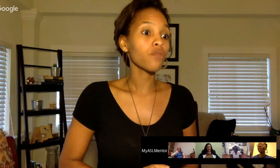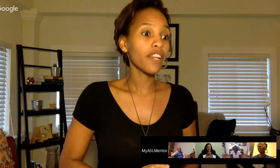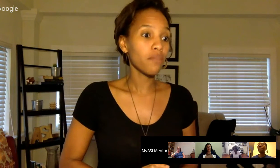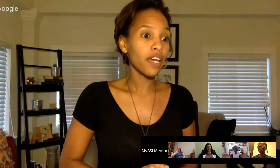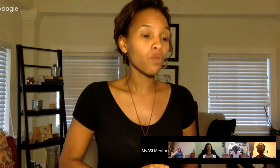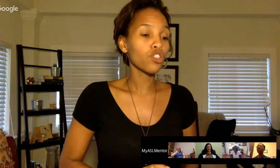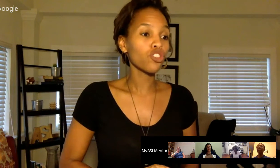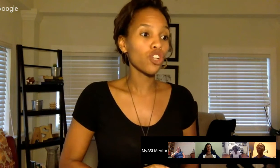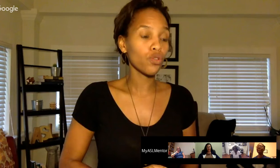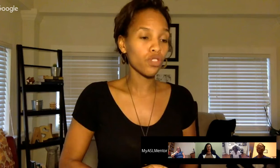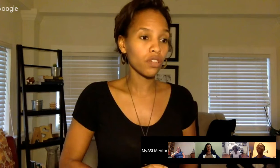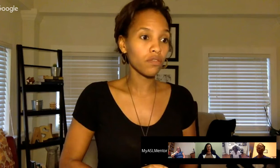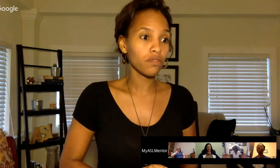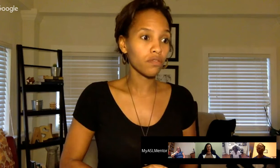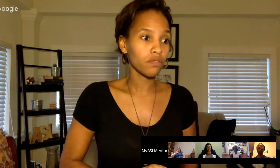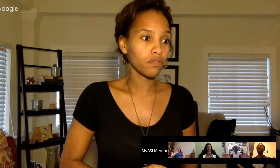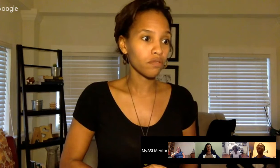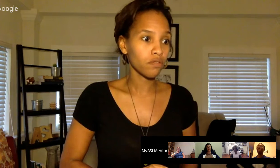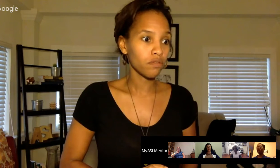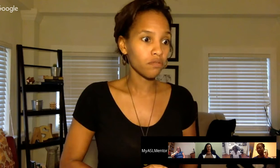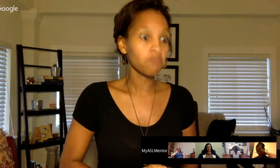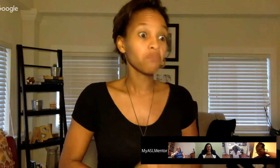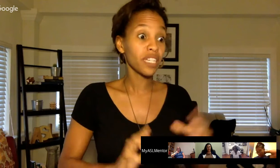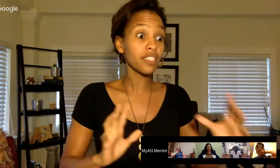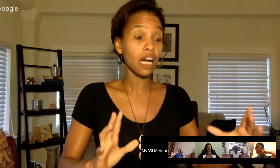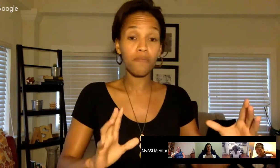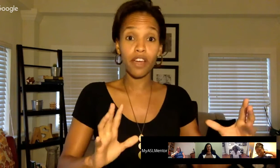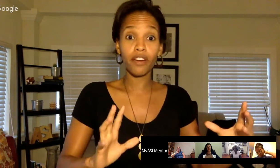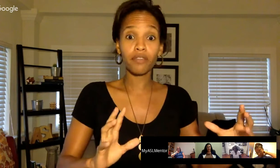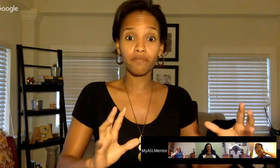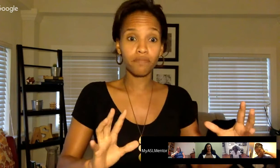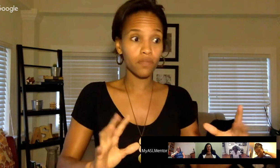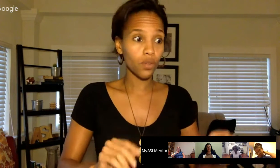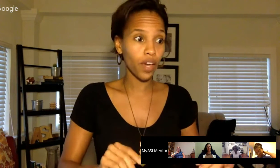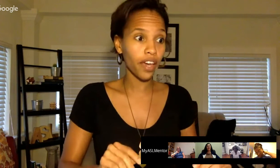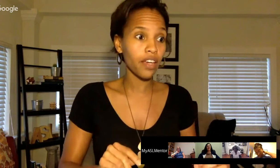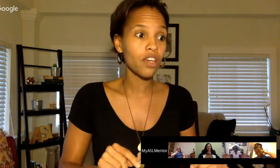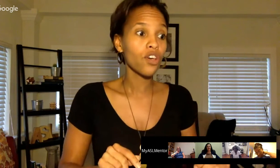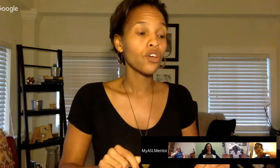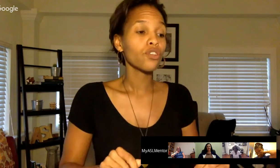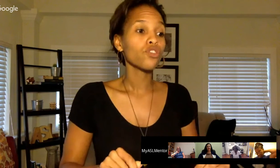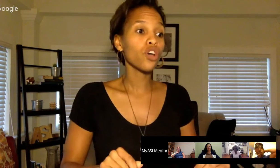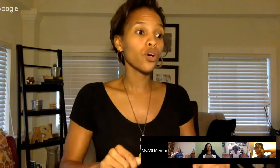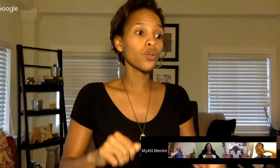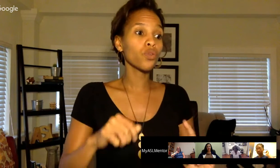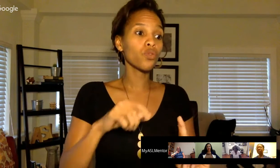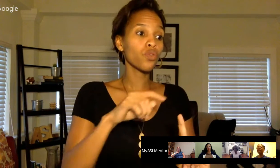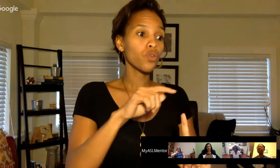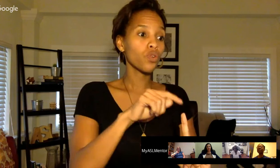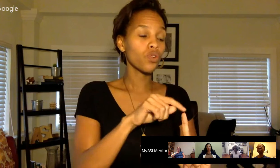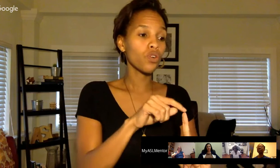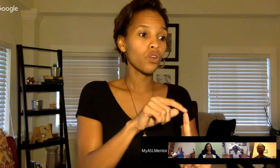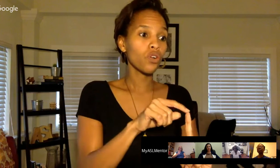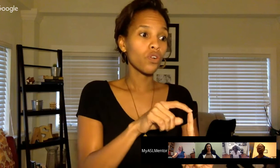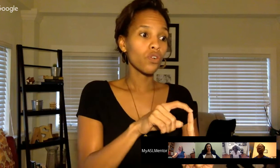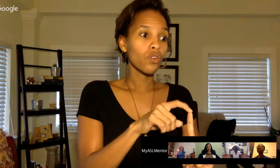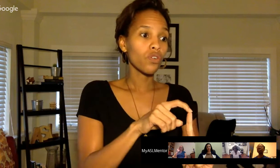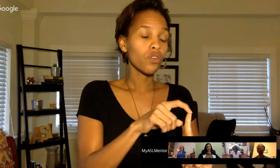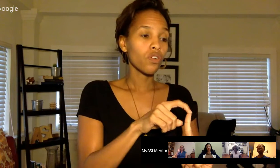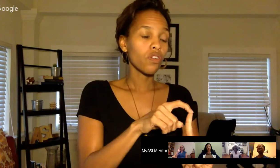that a running mate was chosen. We can stop there, okay? So